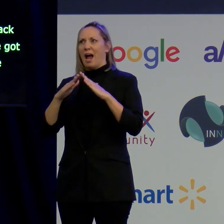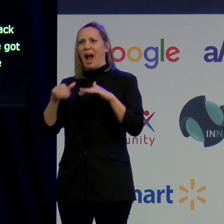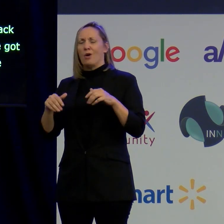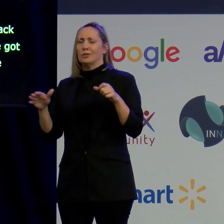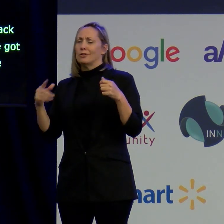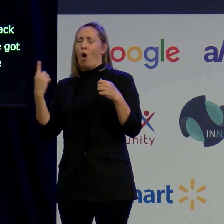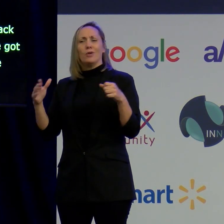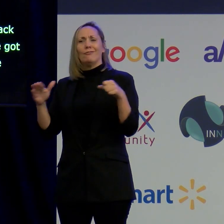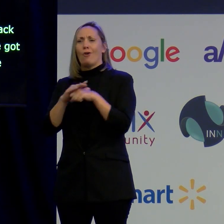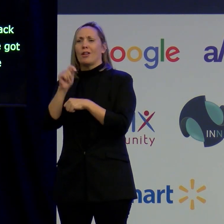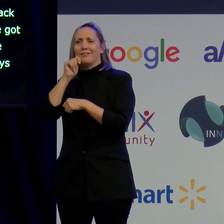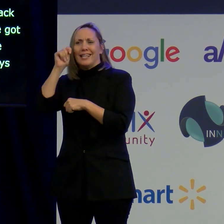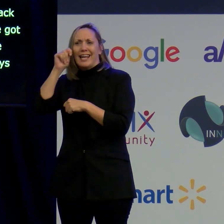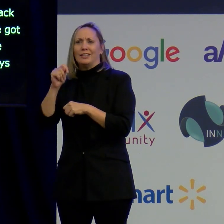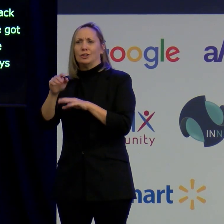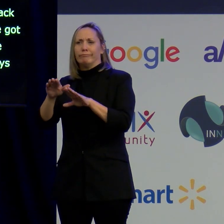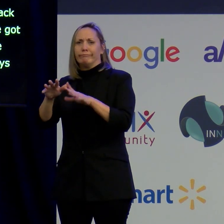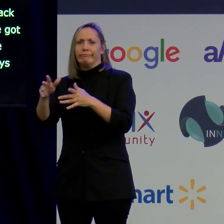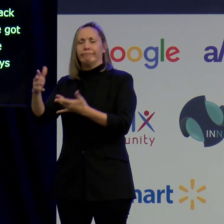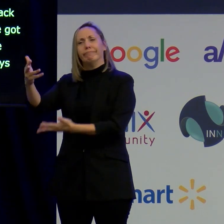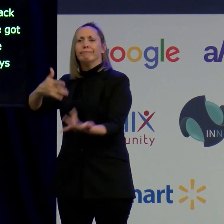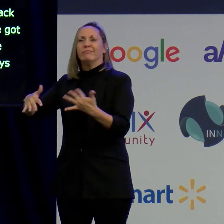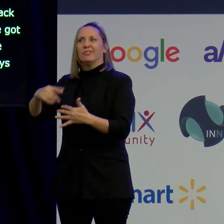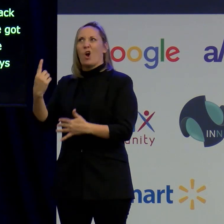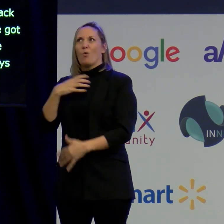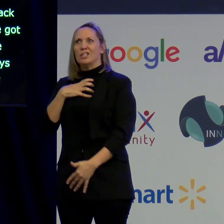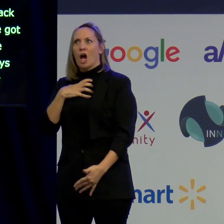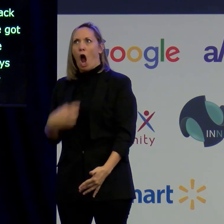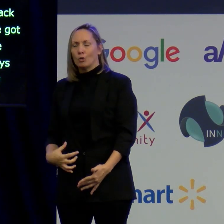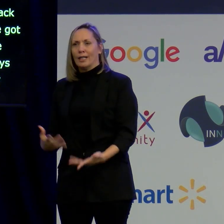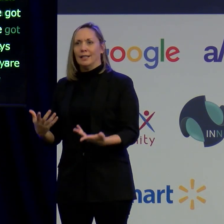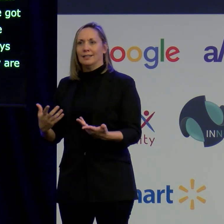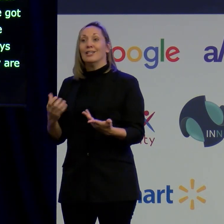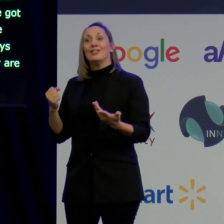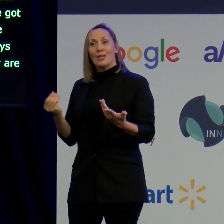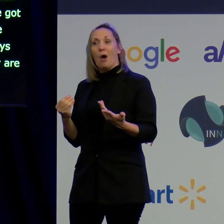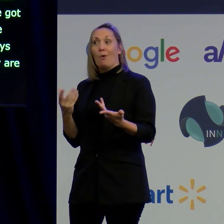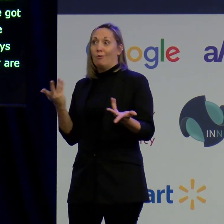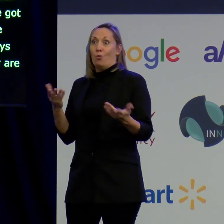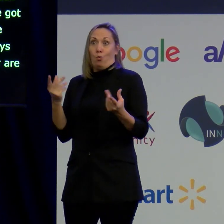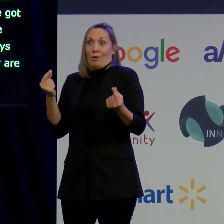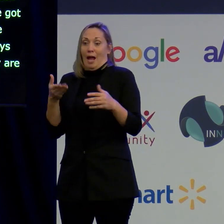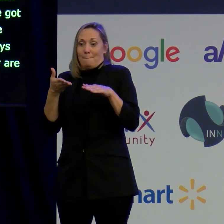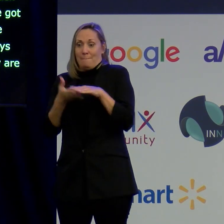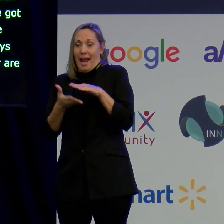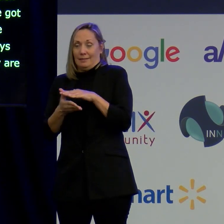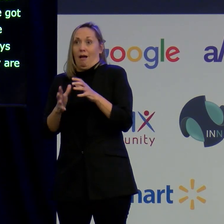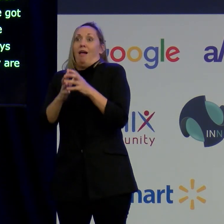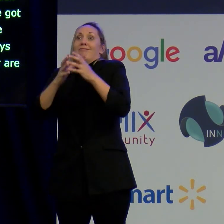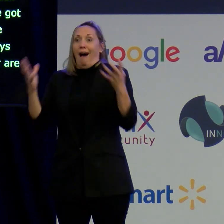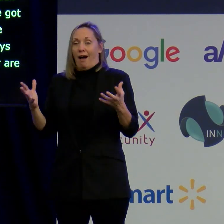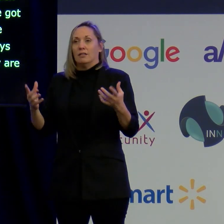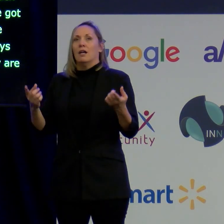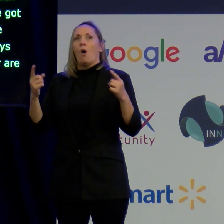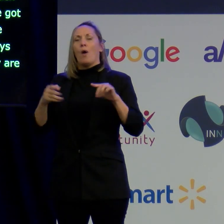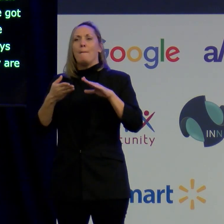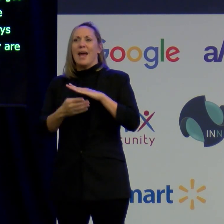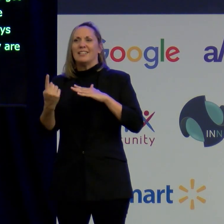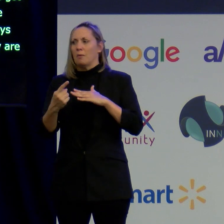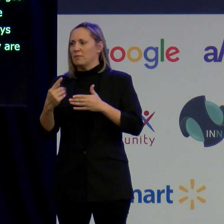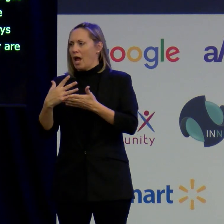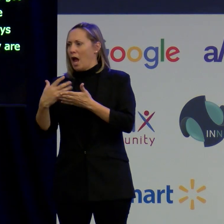of teenagers, and they seemingly are always hungry. And so I bake a lot, and as soon as I bake something, they